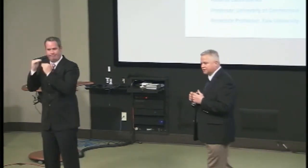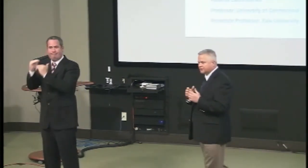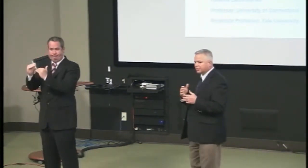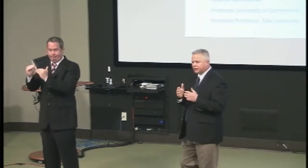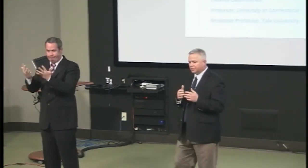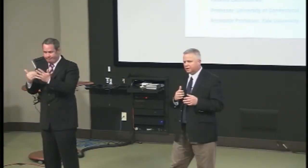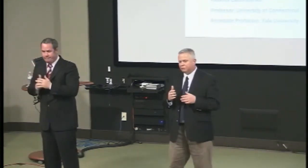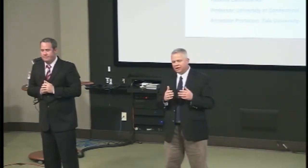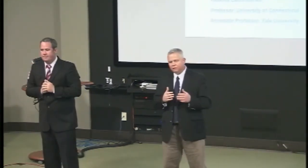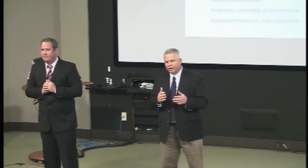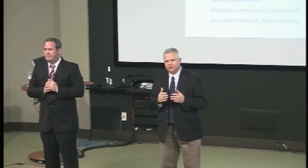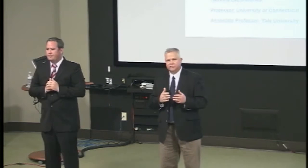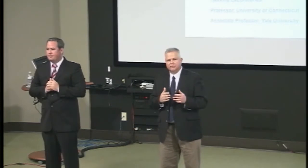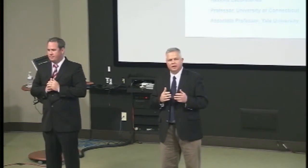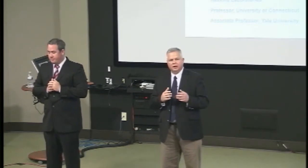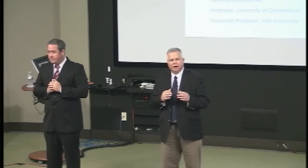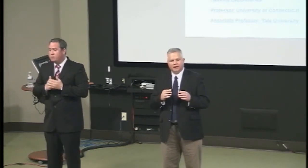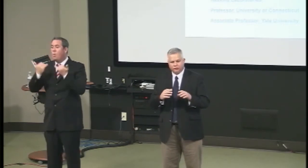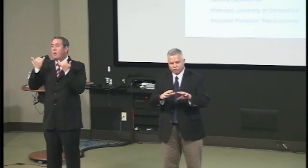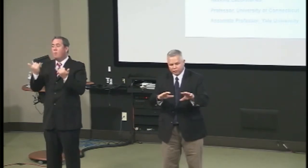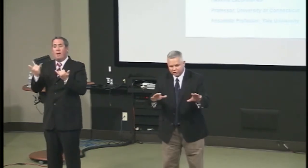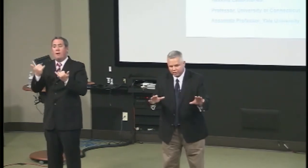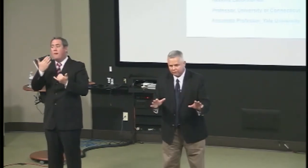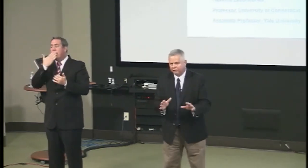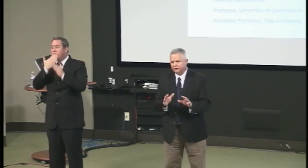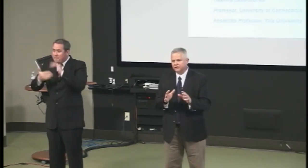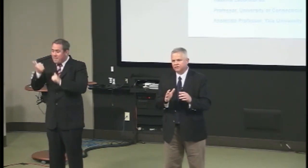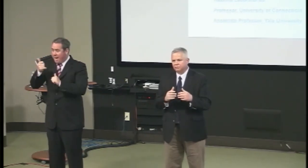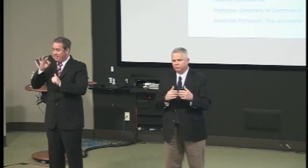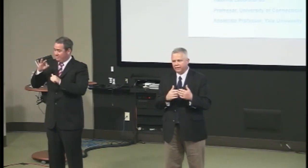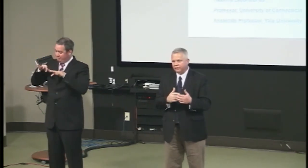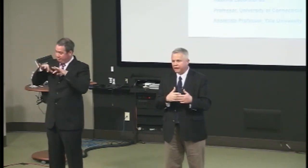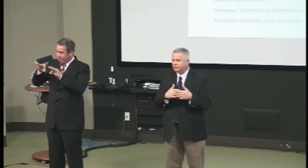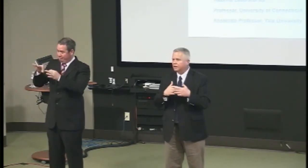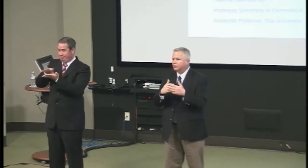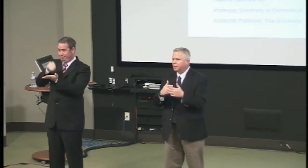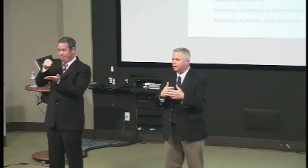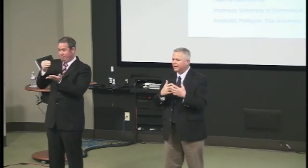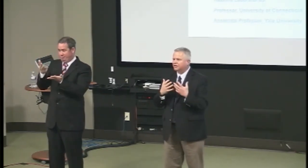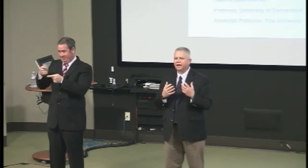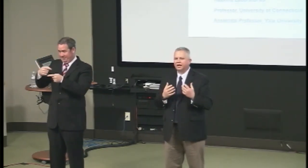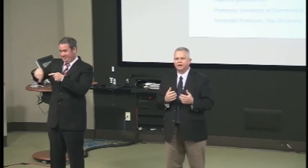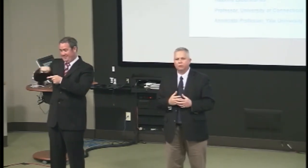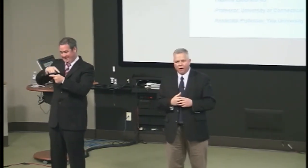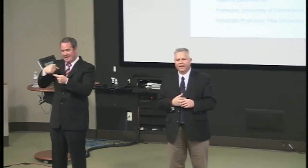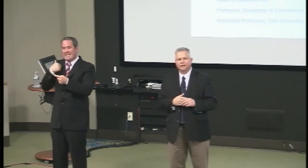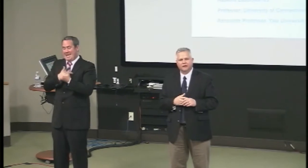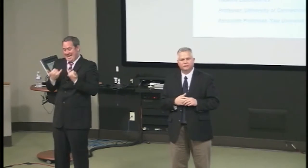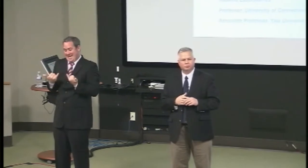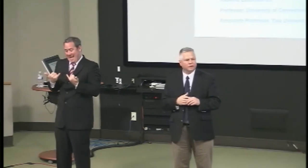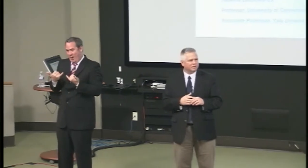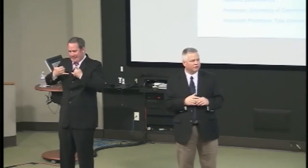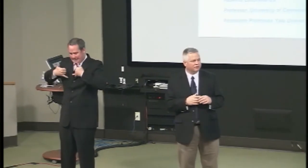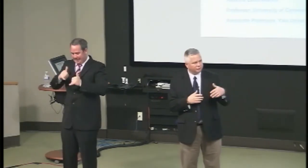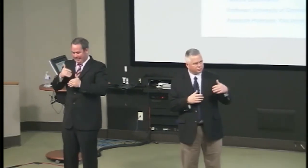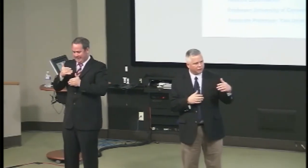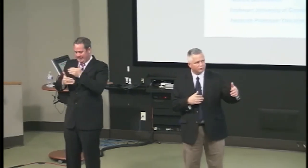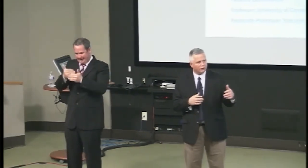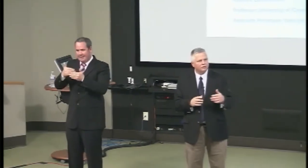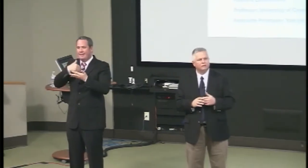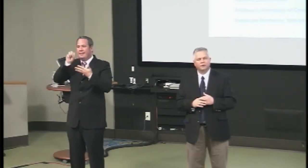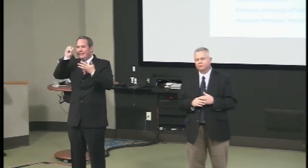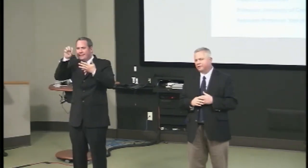is still in many ways descriptive of the system rather than explaining why it does what it does. And I'll